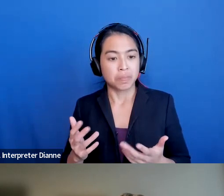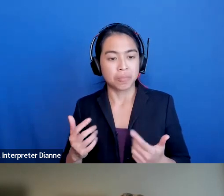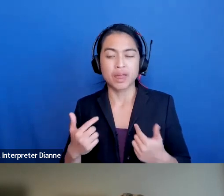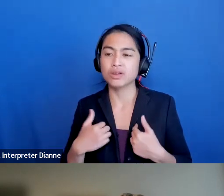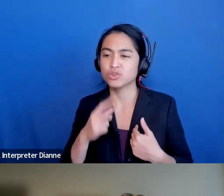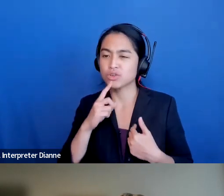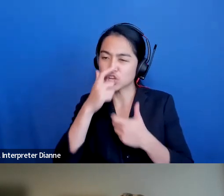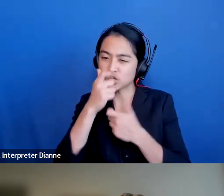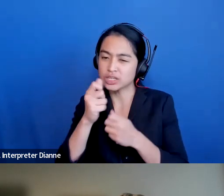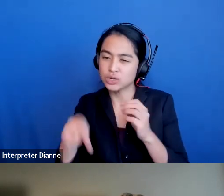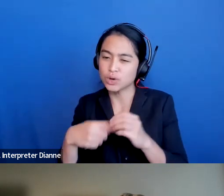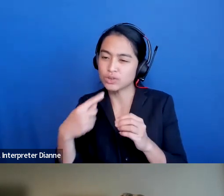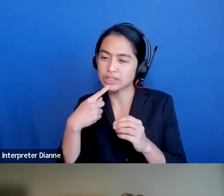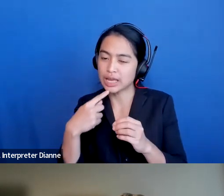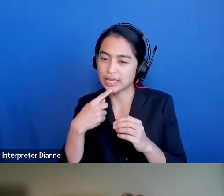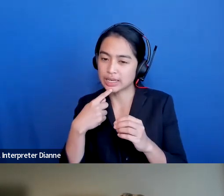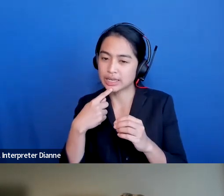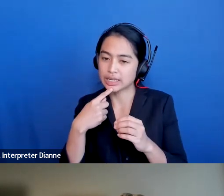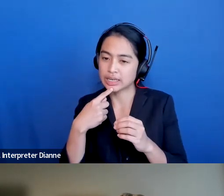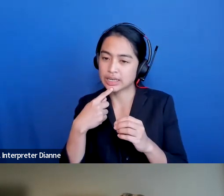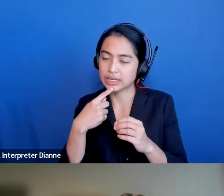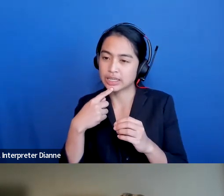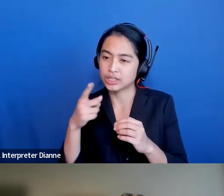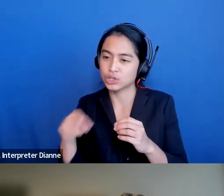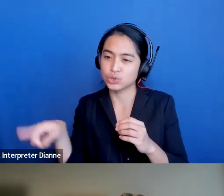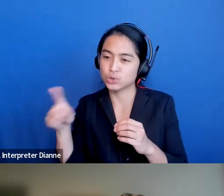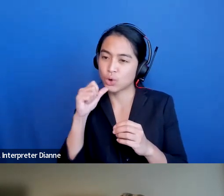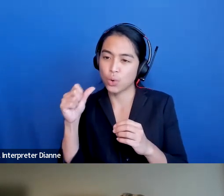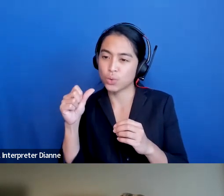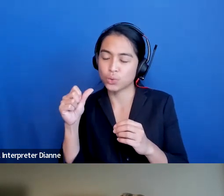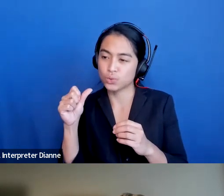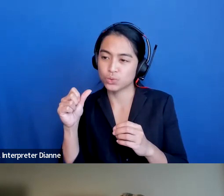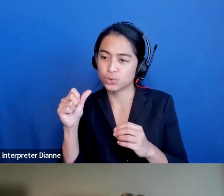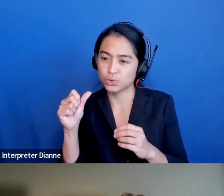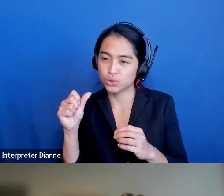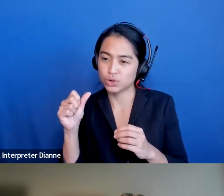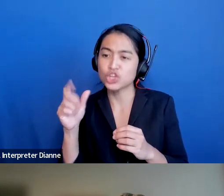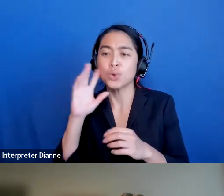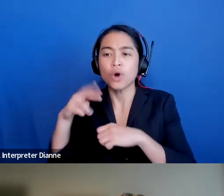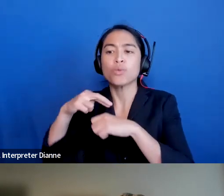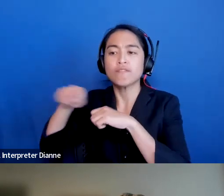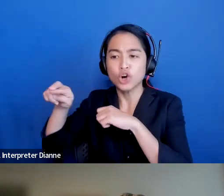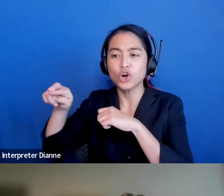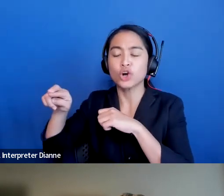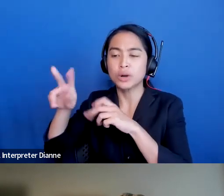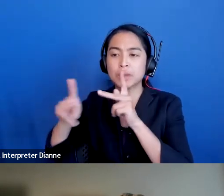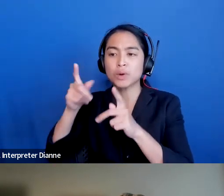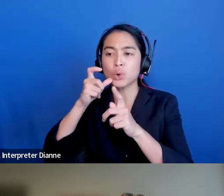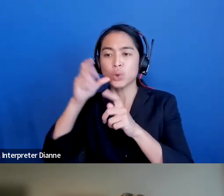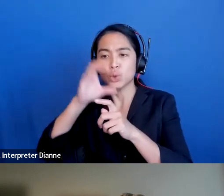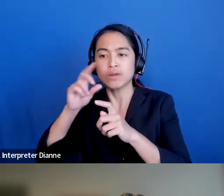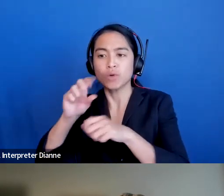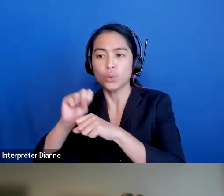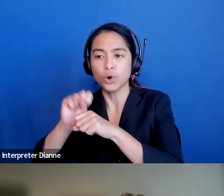real interested when y'all saying that y'all don't y'all refer out to people who are looking